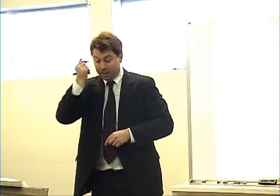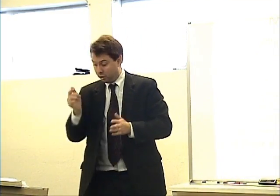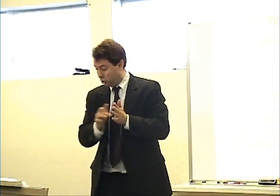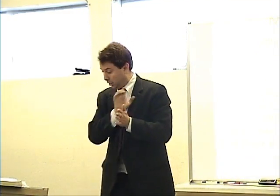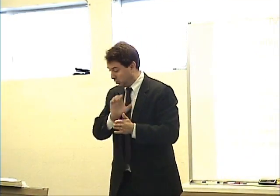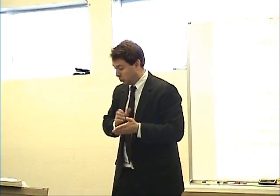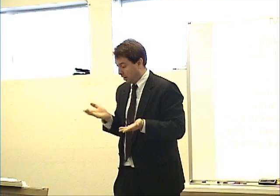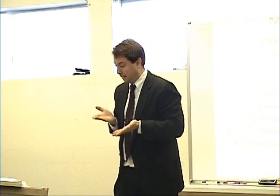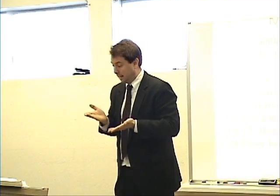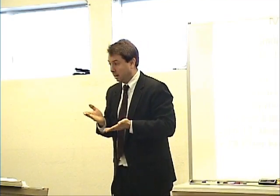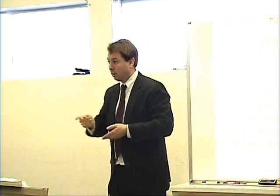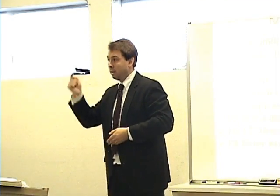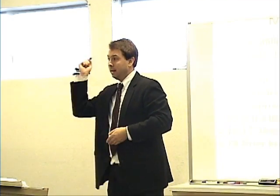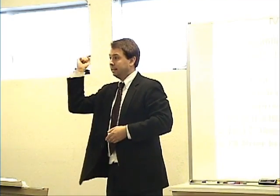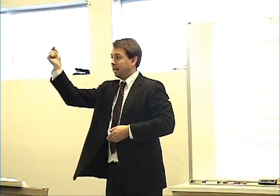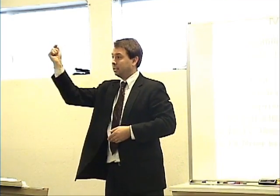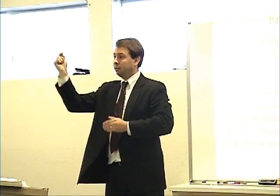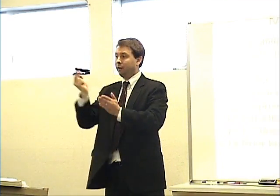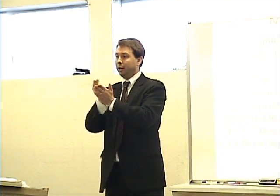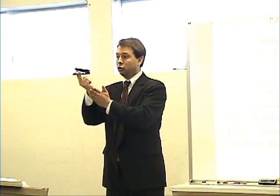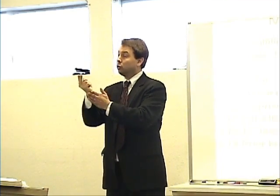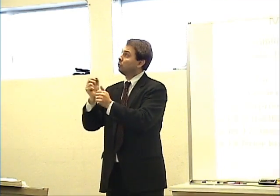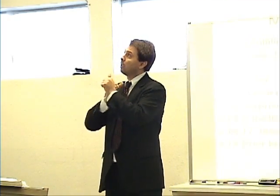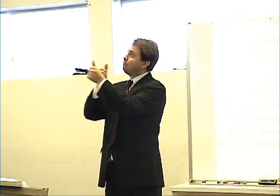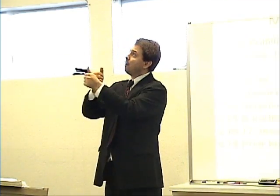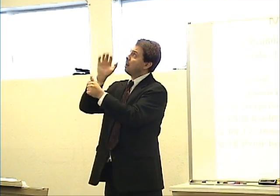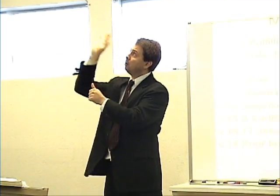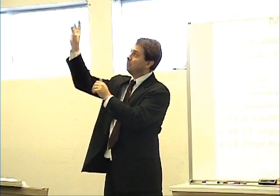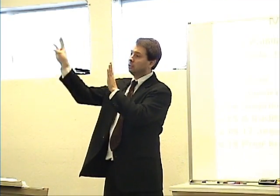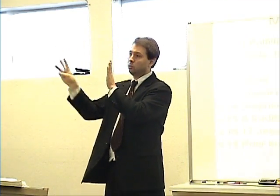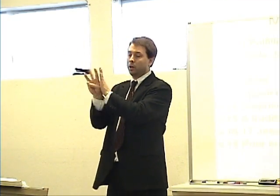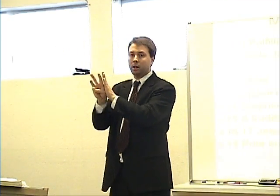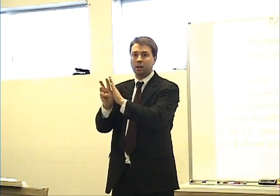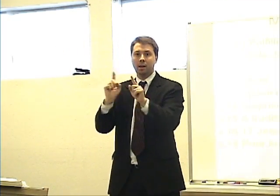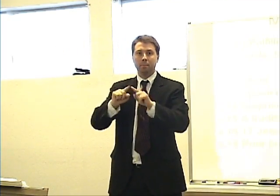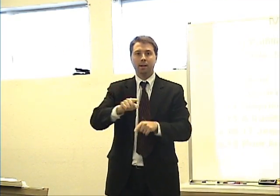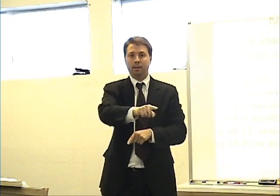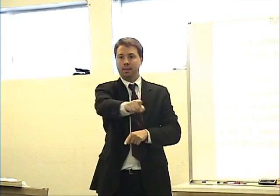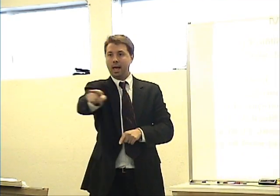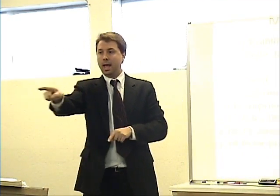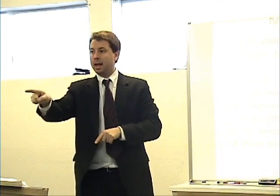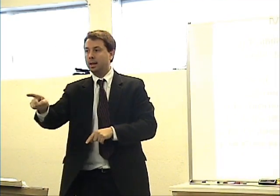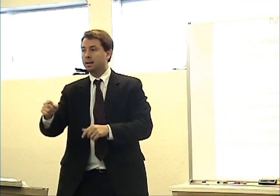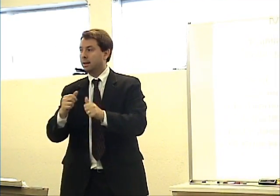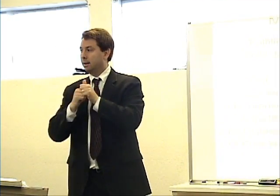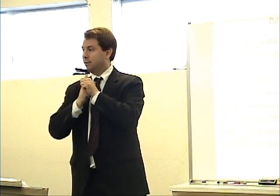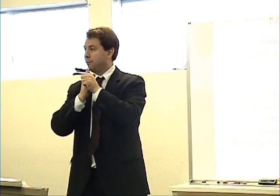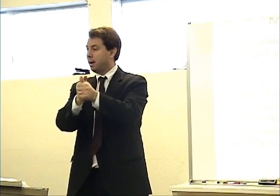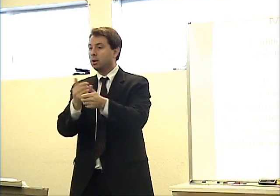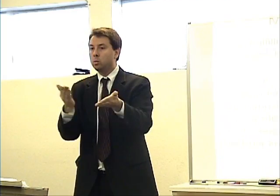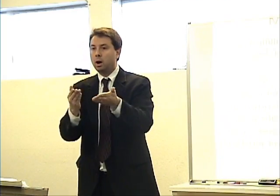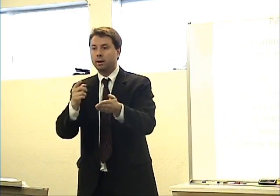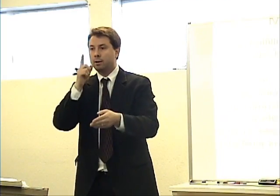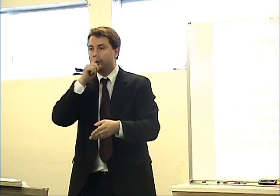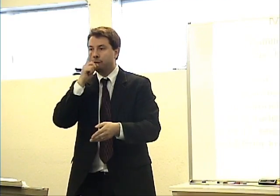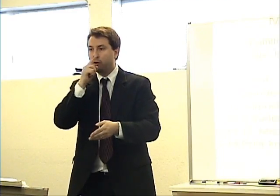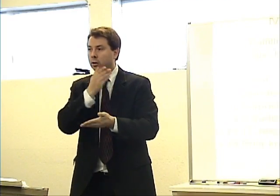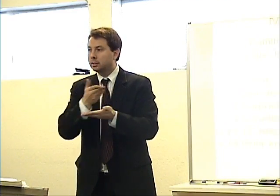Because Jesus Christ here testified truth and followed his will. But they followed what? False